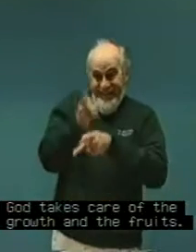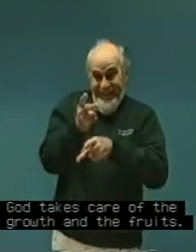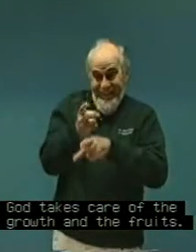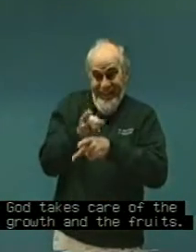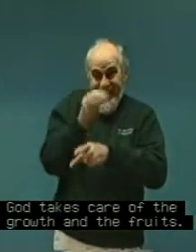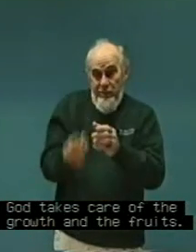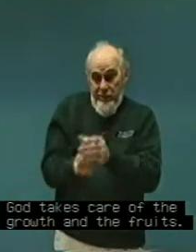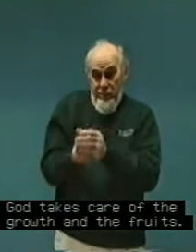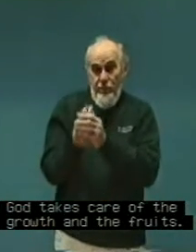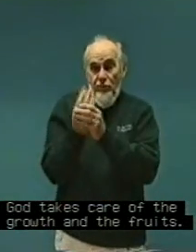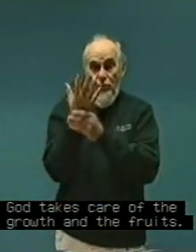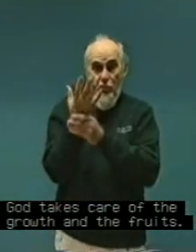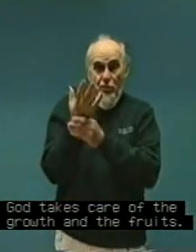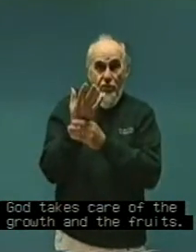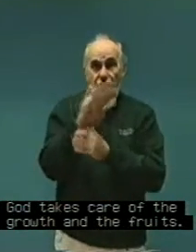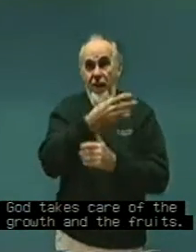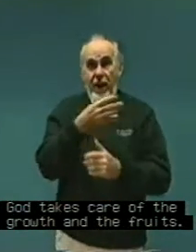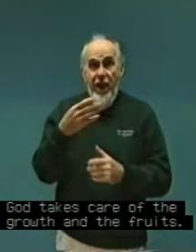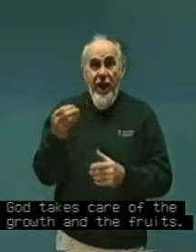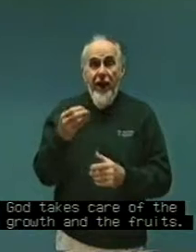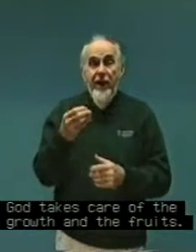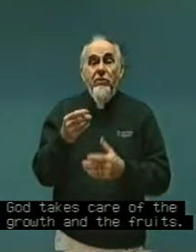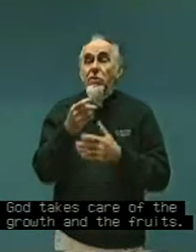God takes care of the growth and the fruits.